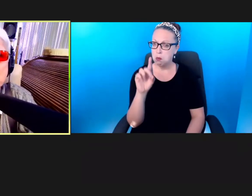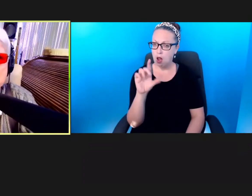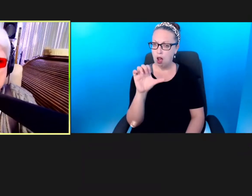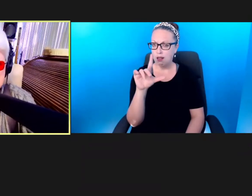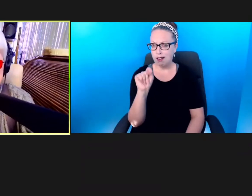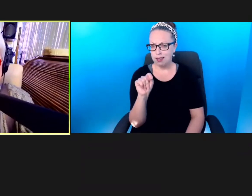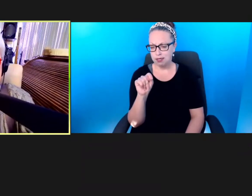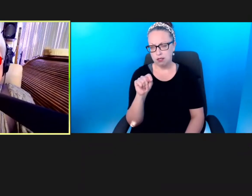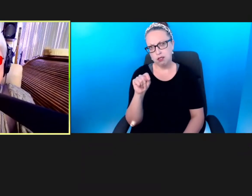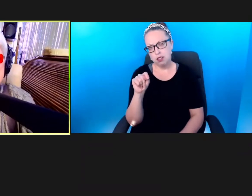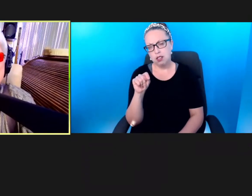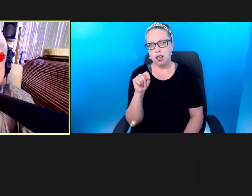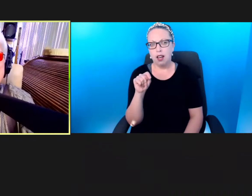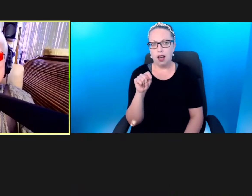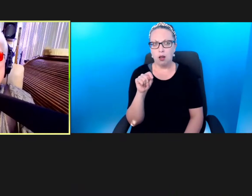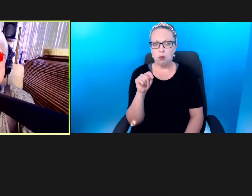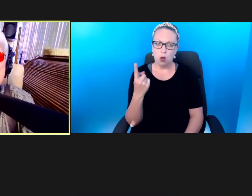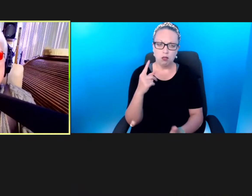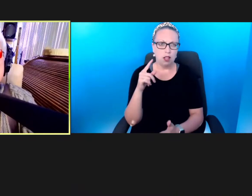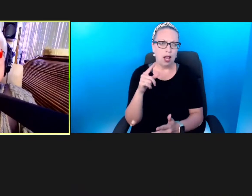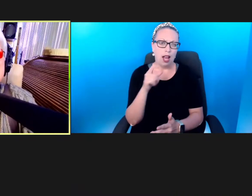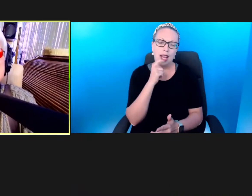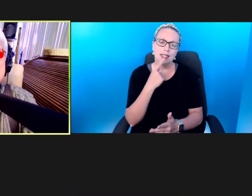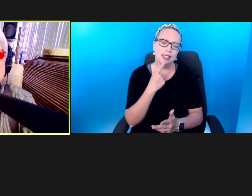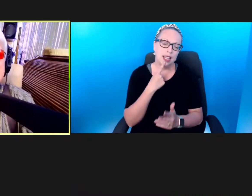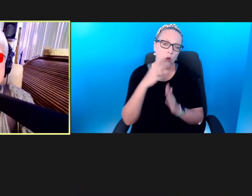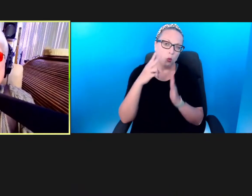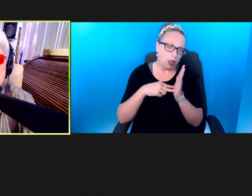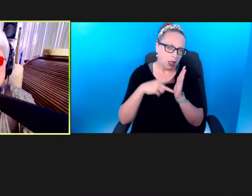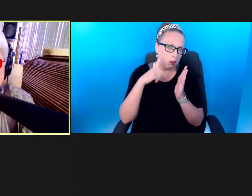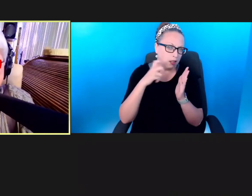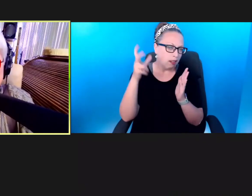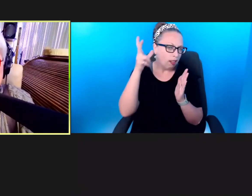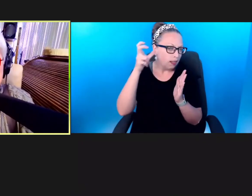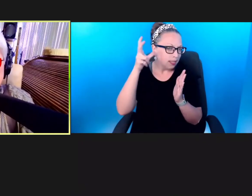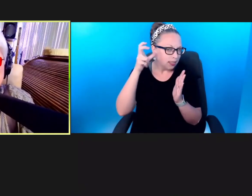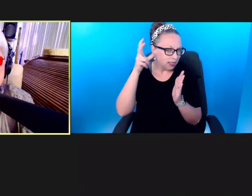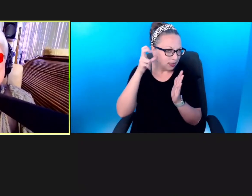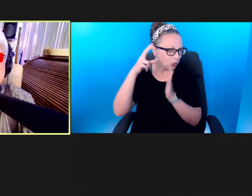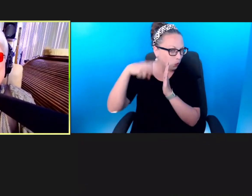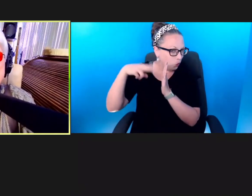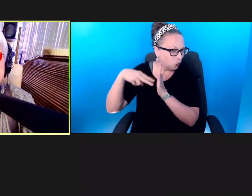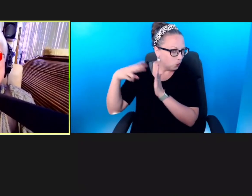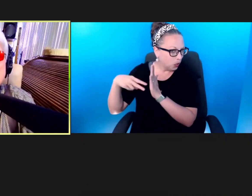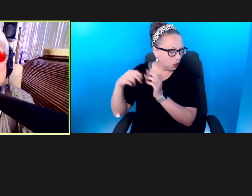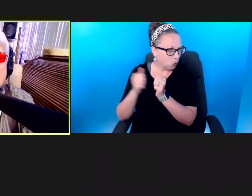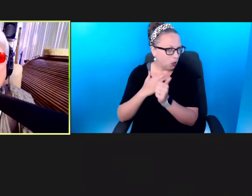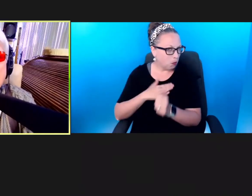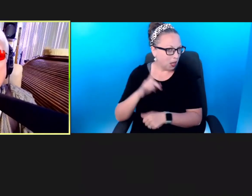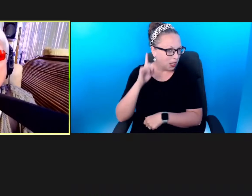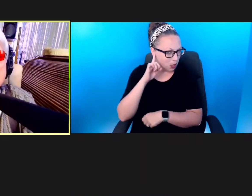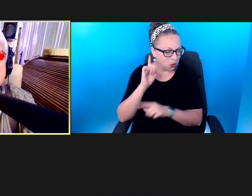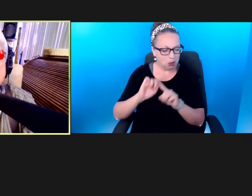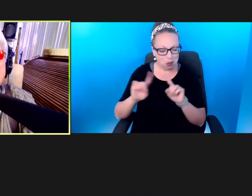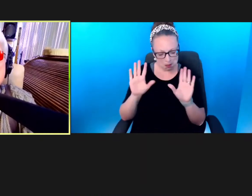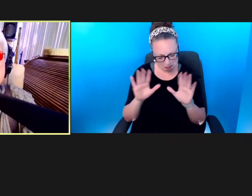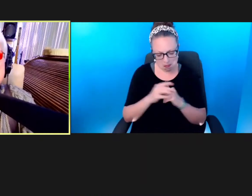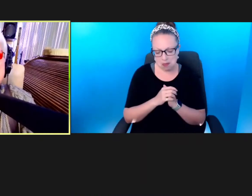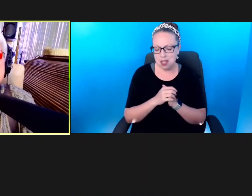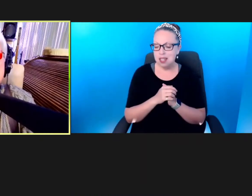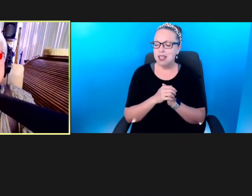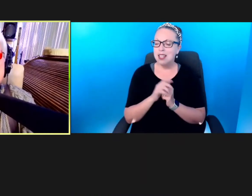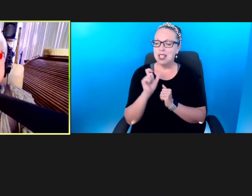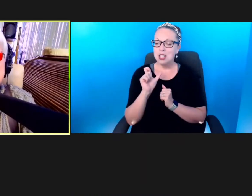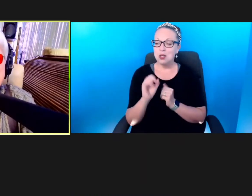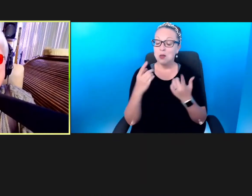read a podcast because I read with my ears. So I listened to a podcast, but I was reading it. And as